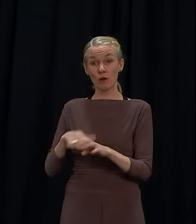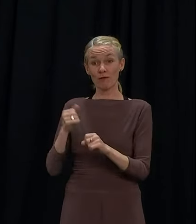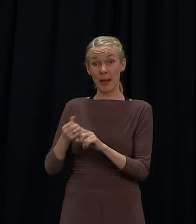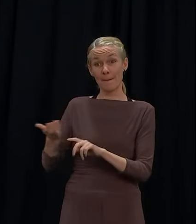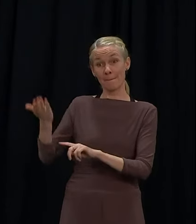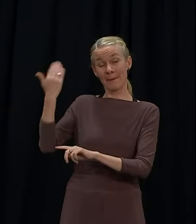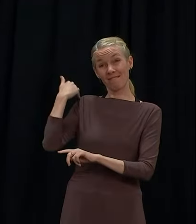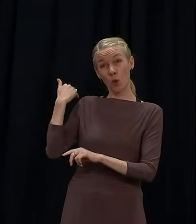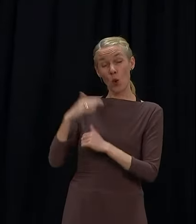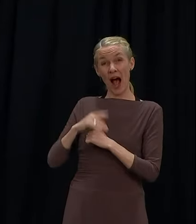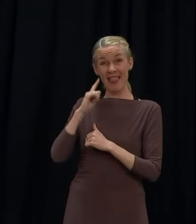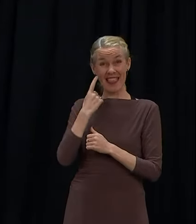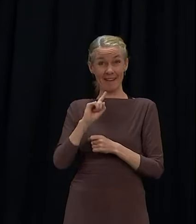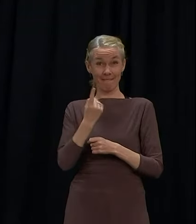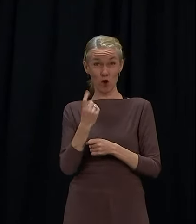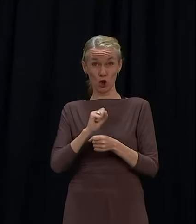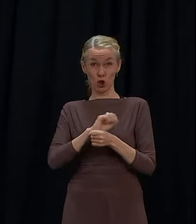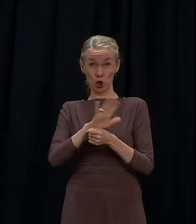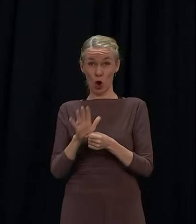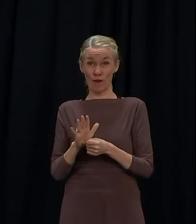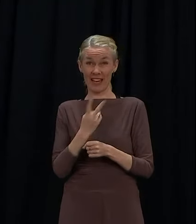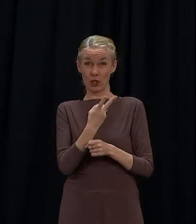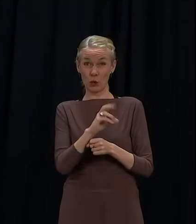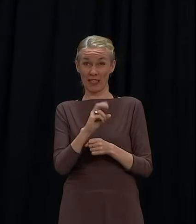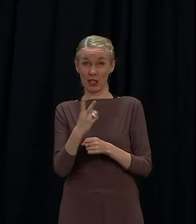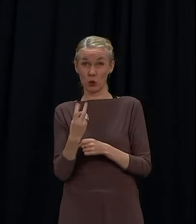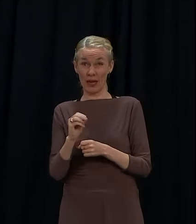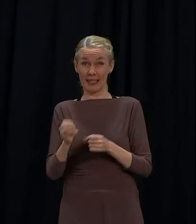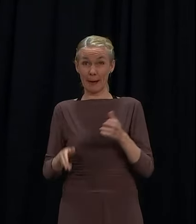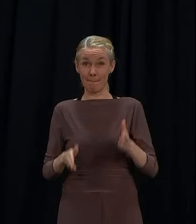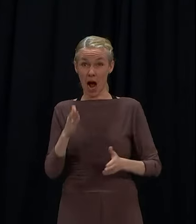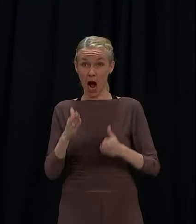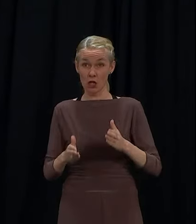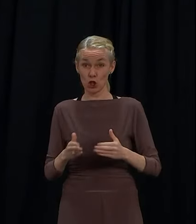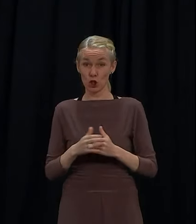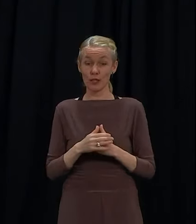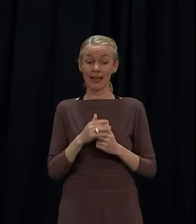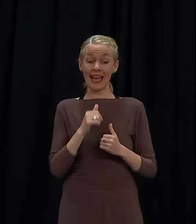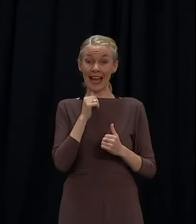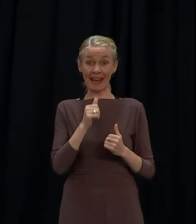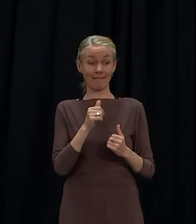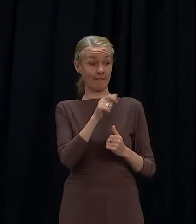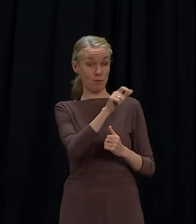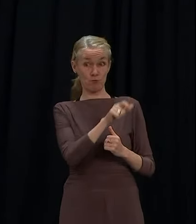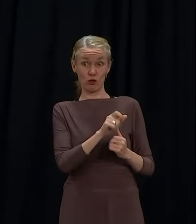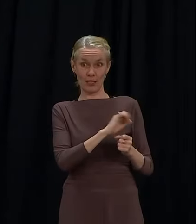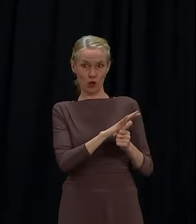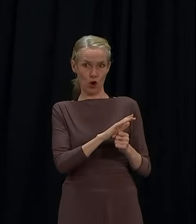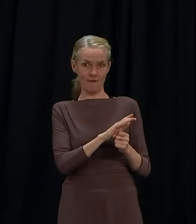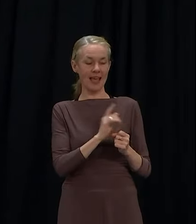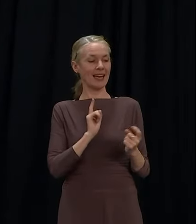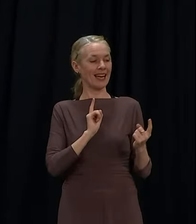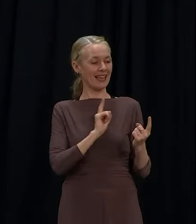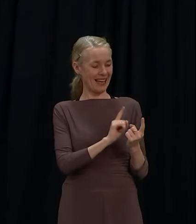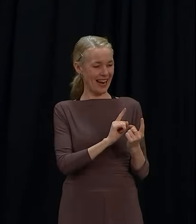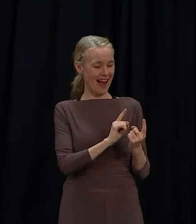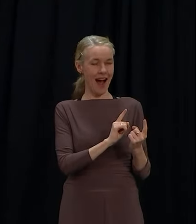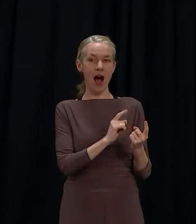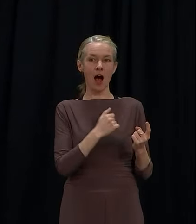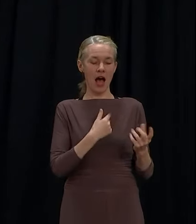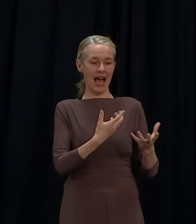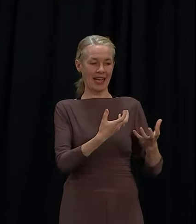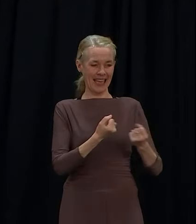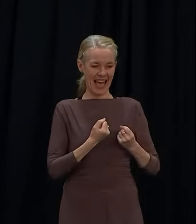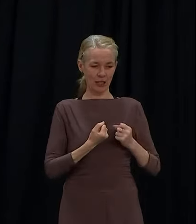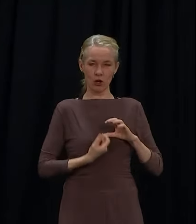range of 5 days. That's right. So that gives a lot of time for testing, contact tracing, and then removing people who